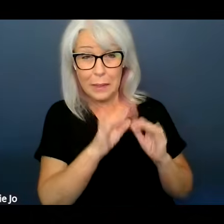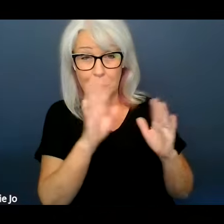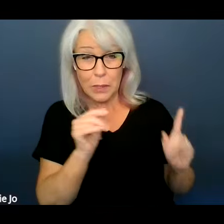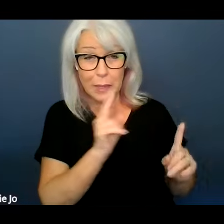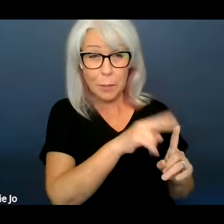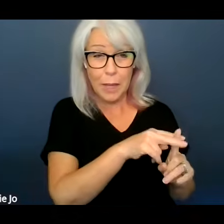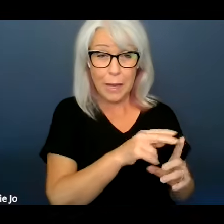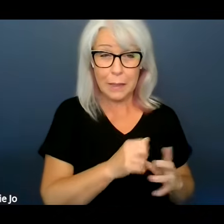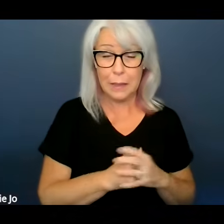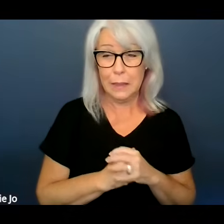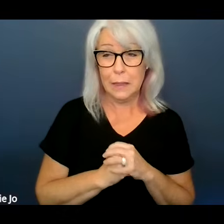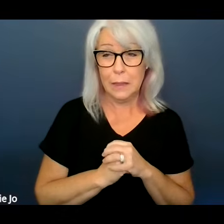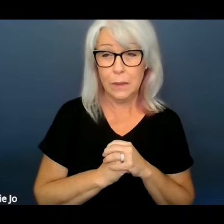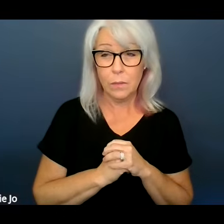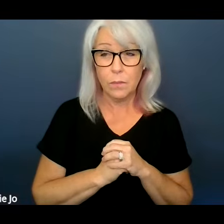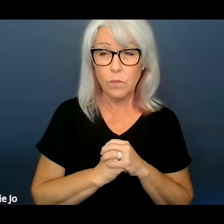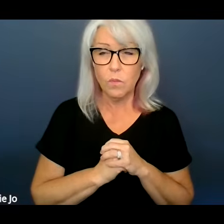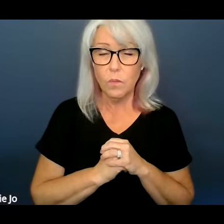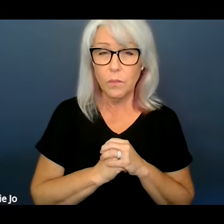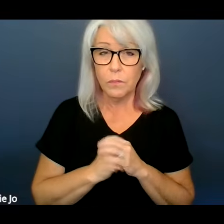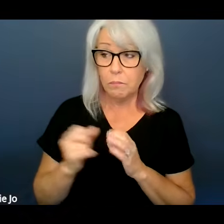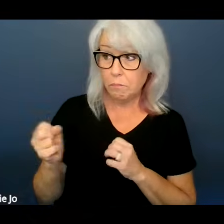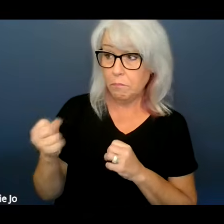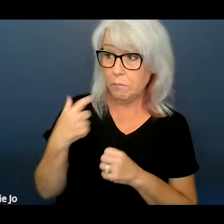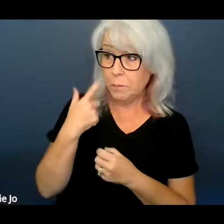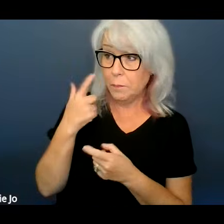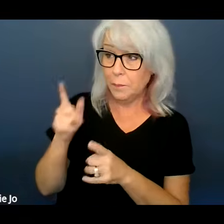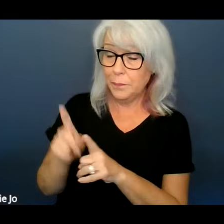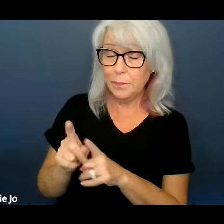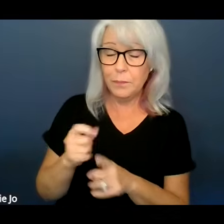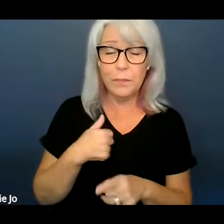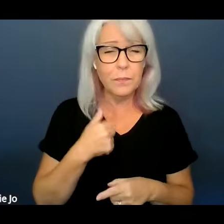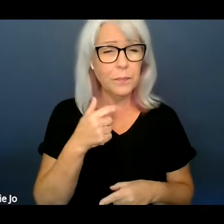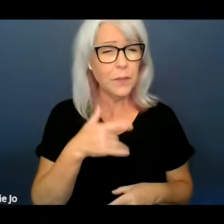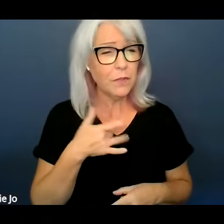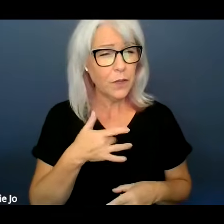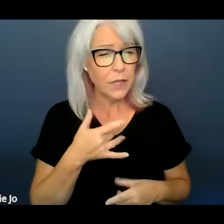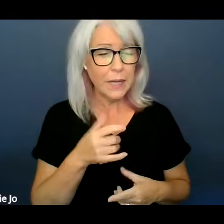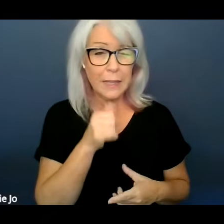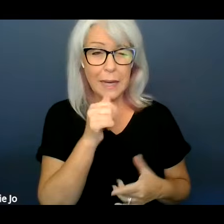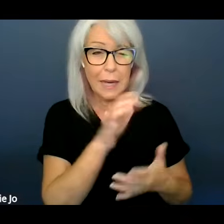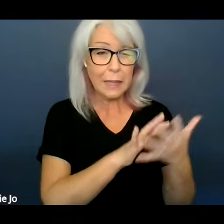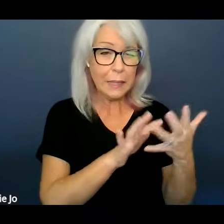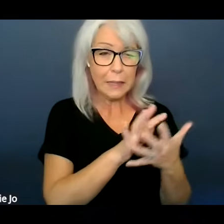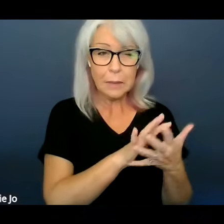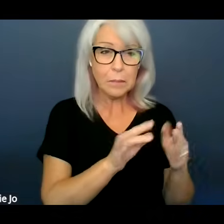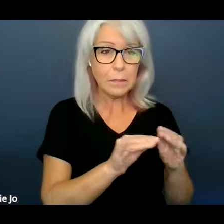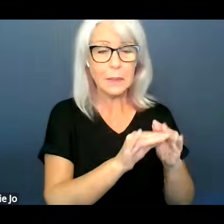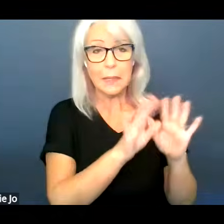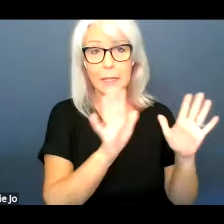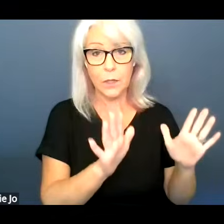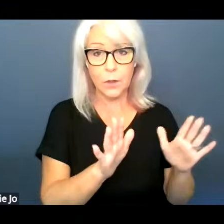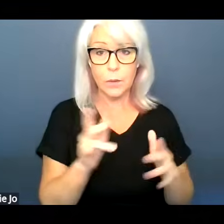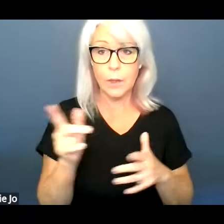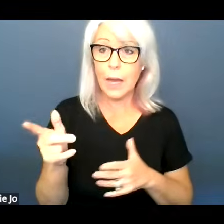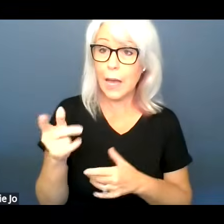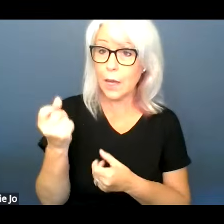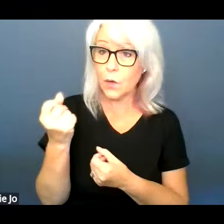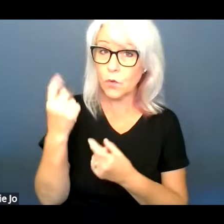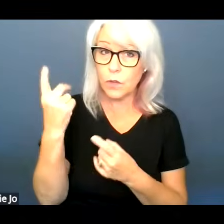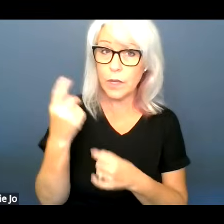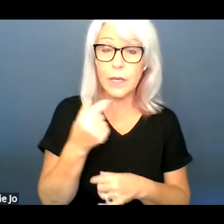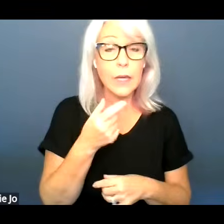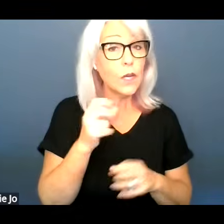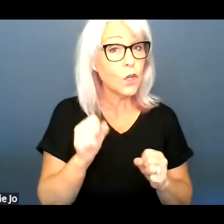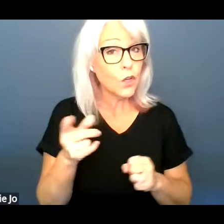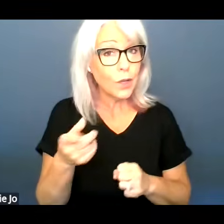maybe, I mean, No, I agree. I with think it's what- just a little bit unclear the way they've changed it. I would agree with your wording on that, Director. Could we expressly require the It